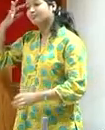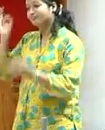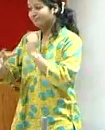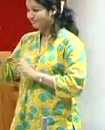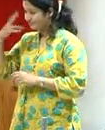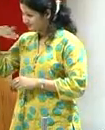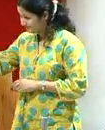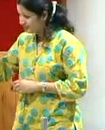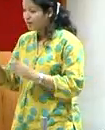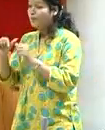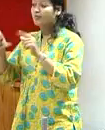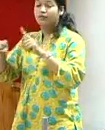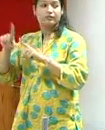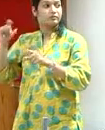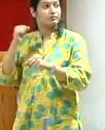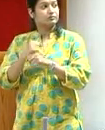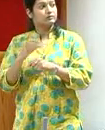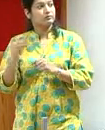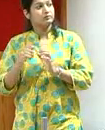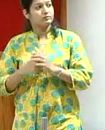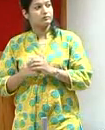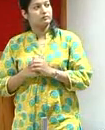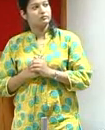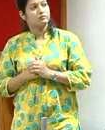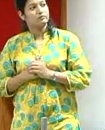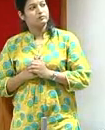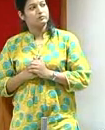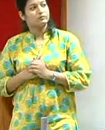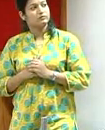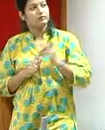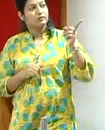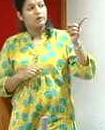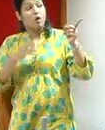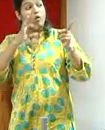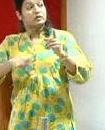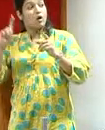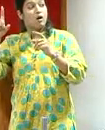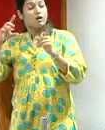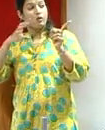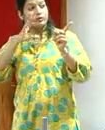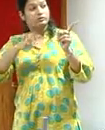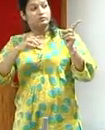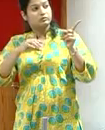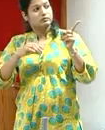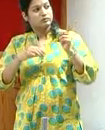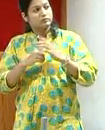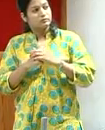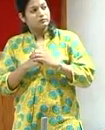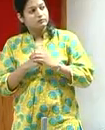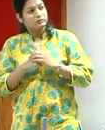And the backlog came out to 4,100 posts for disabled persons in Group A and C and D.